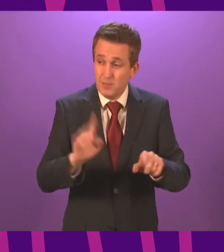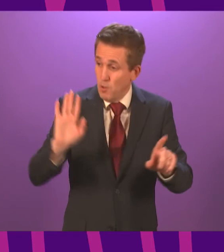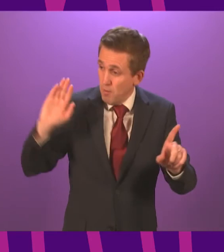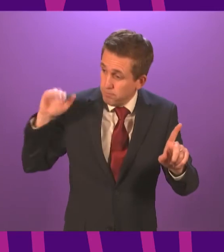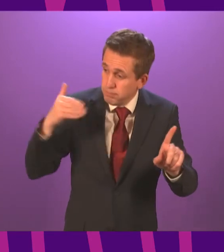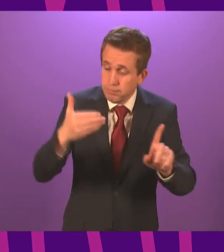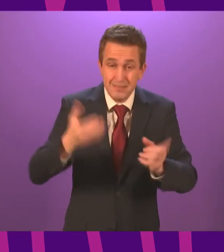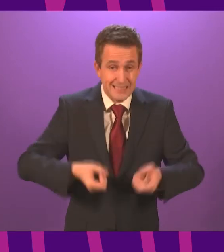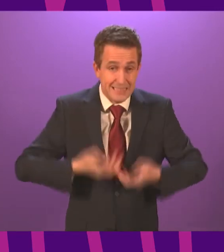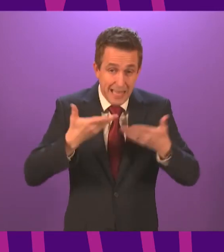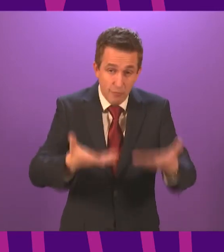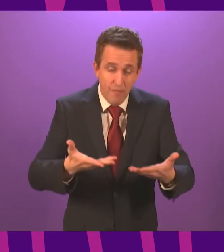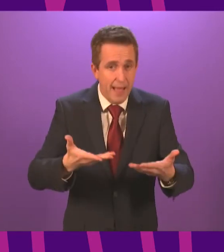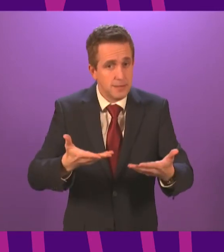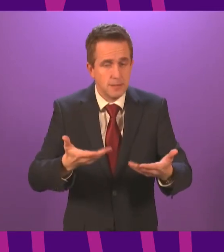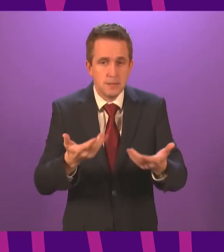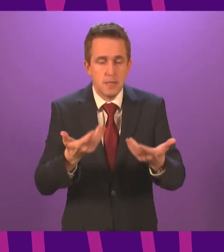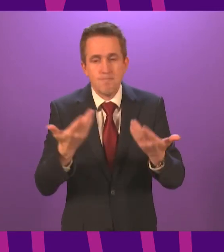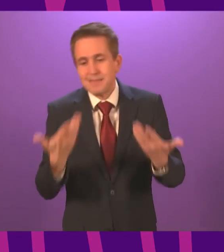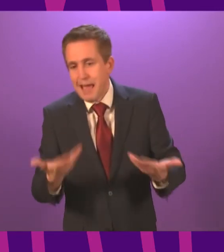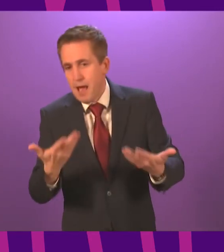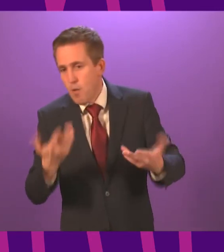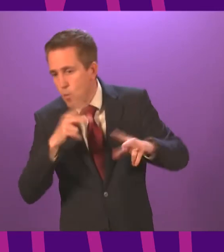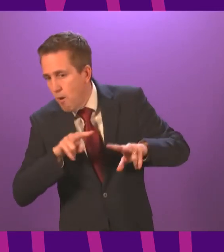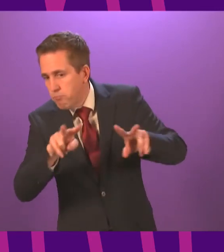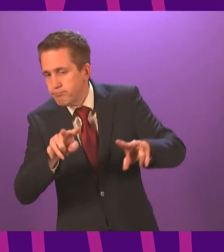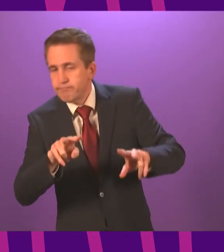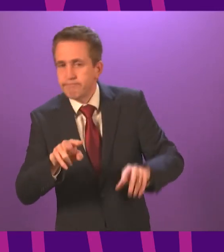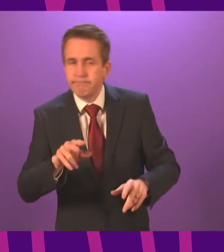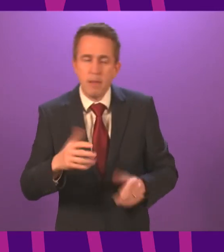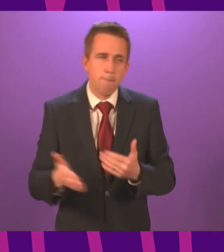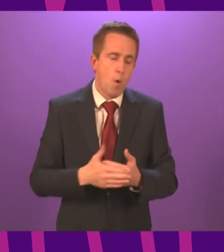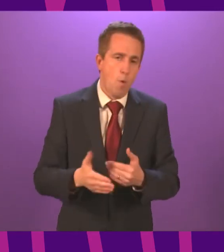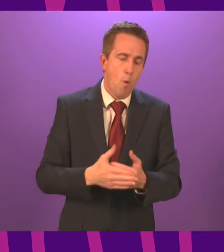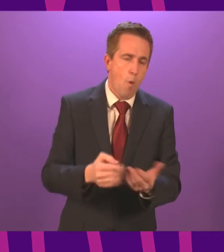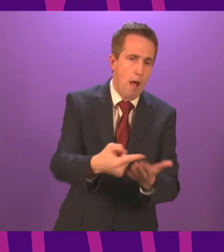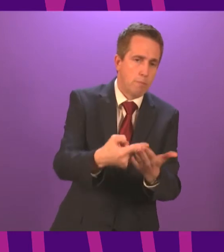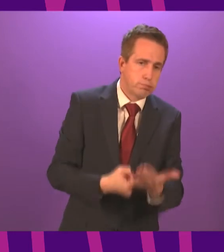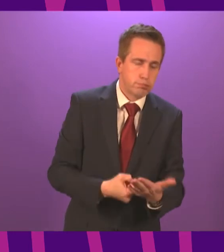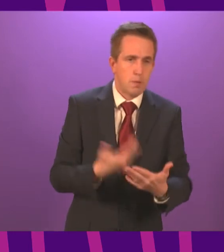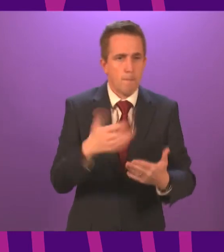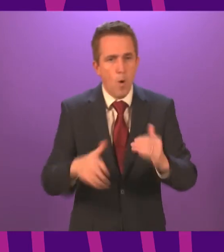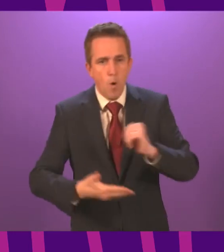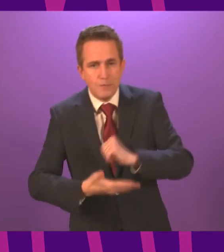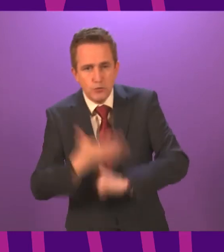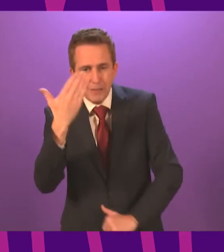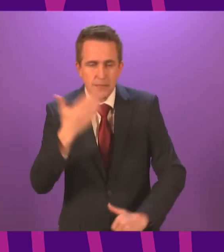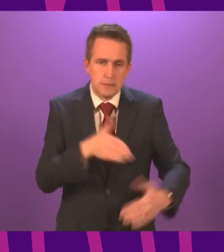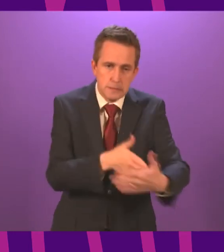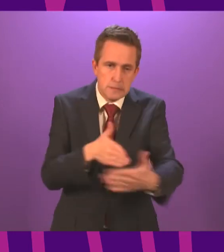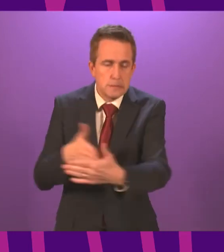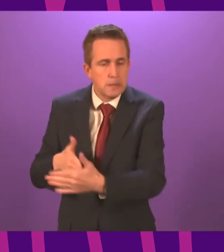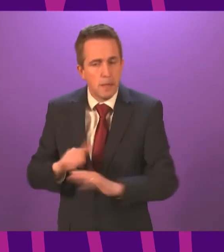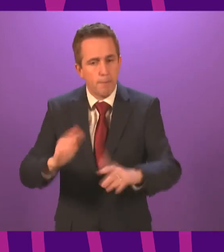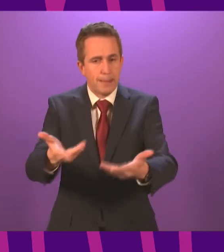no idea for the long-term consequences, we now have to accept more restrictions, more anguish and social and emotional